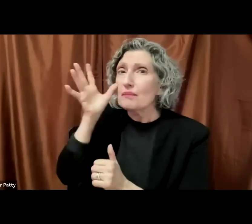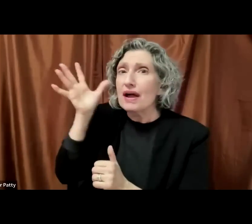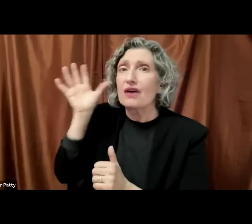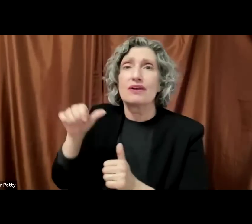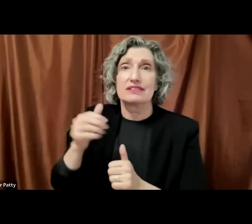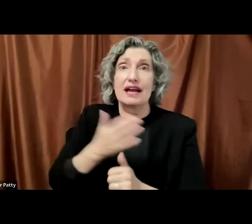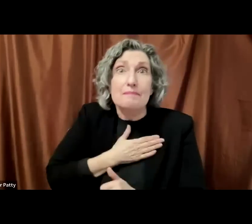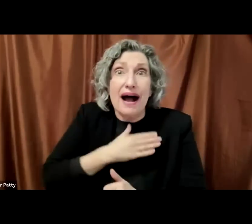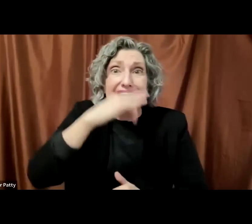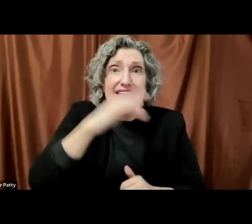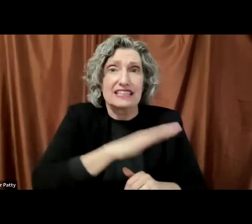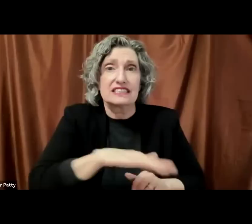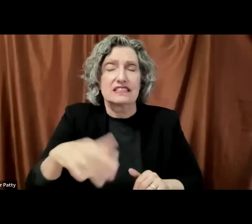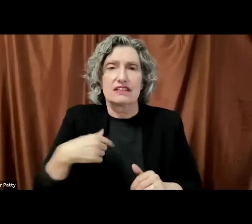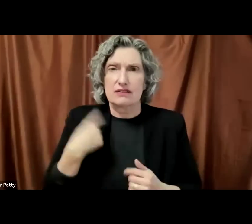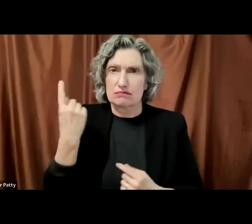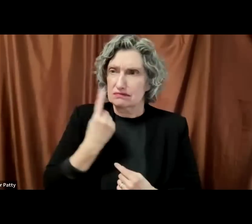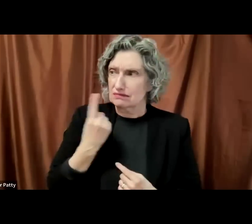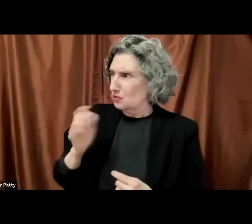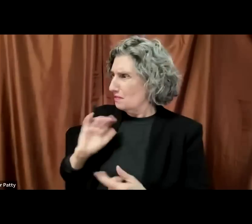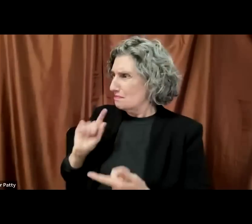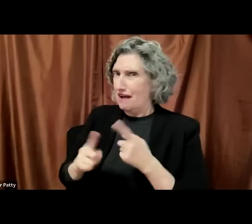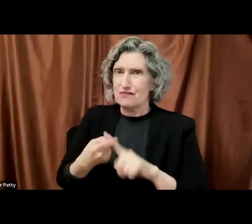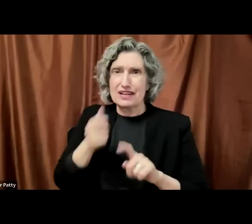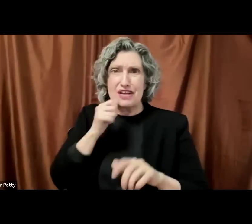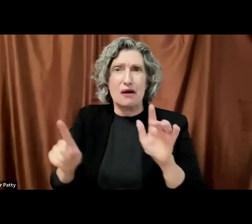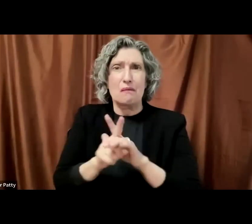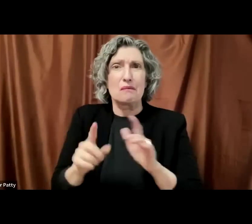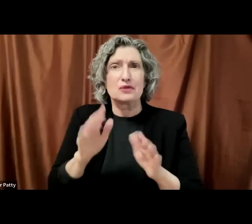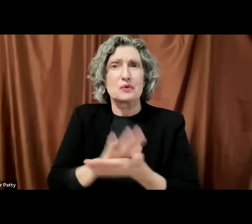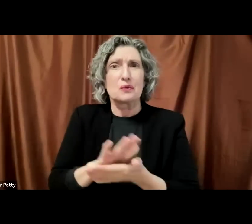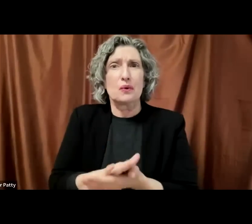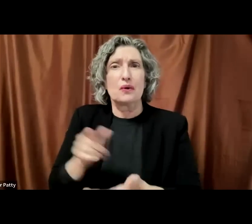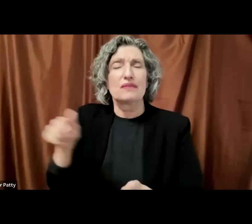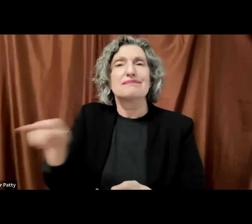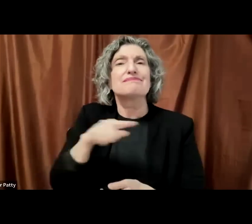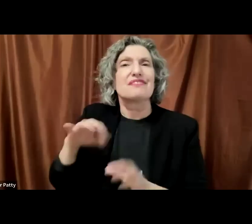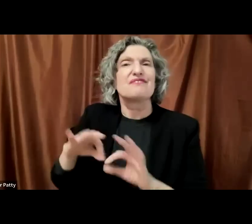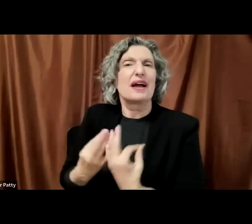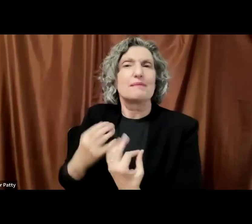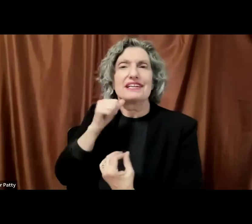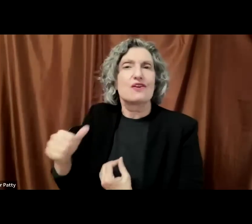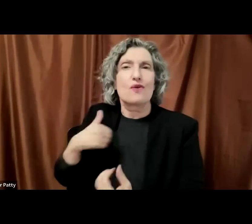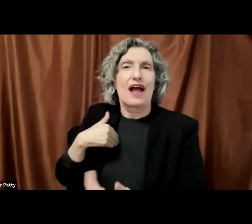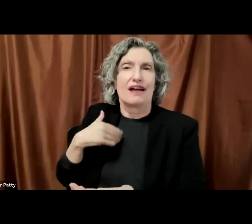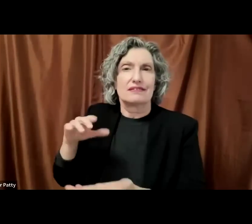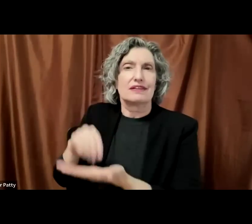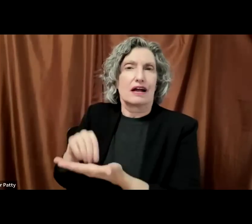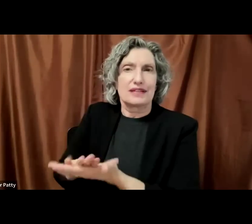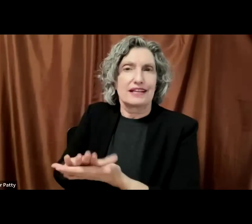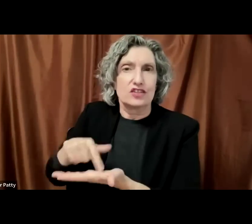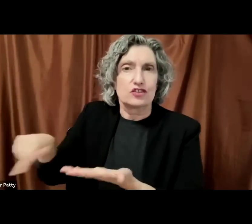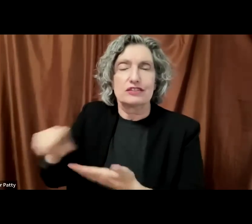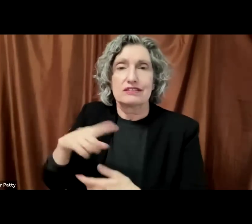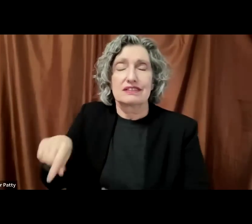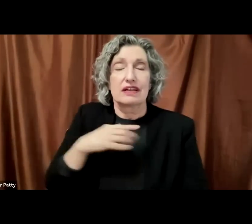are not seeing their immigrant or undocumented friends at school anymore. And let me tell you, it's a heartbreaking conversation to have with a young